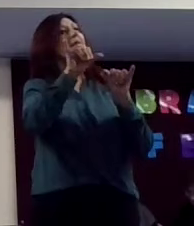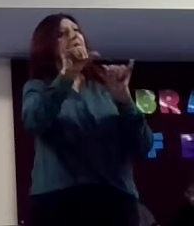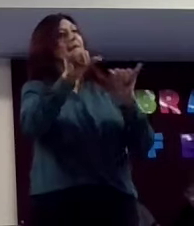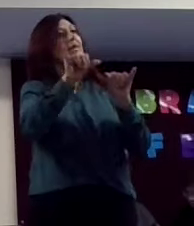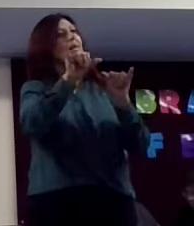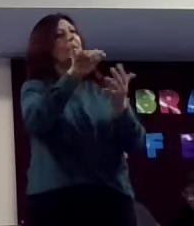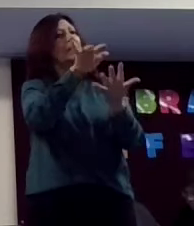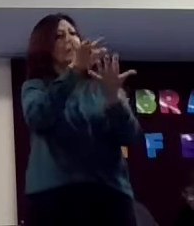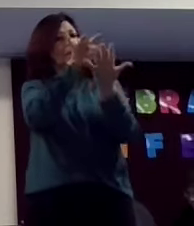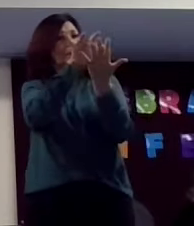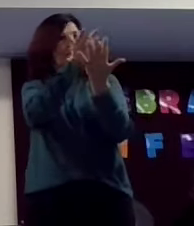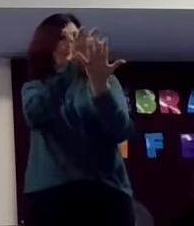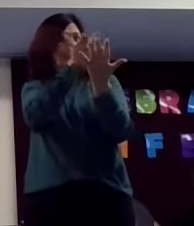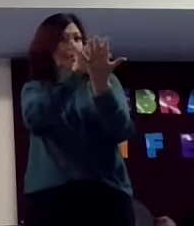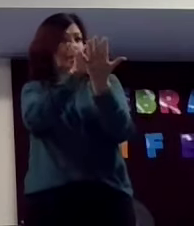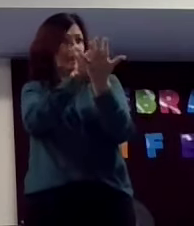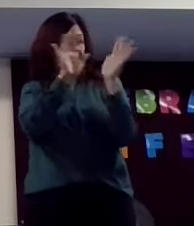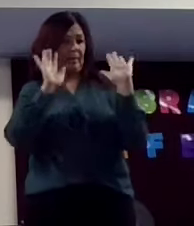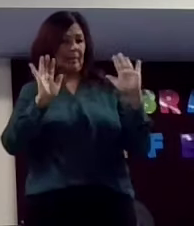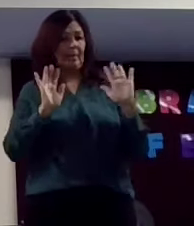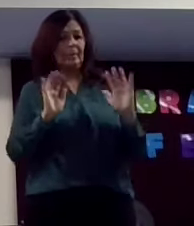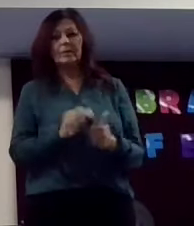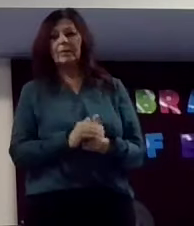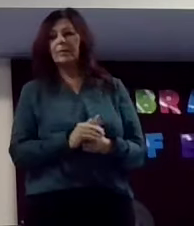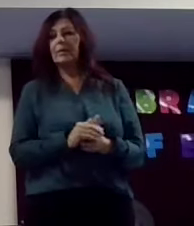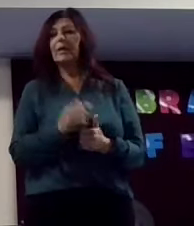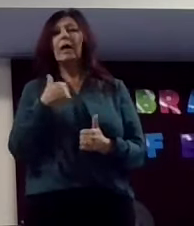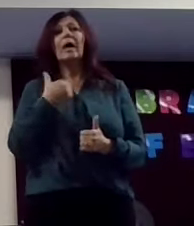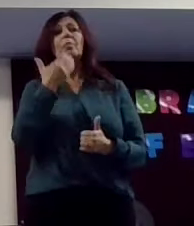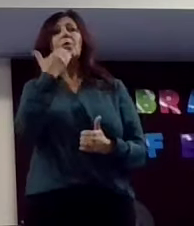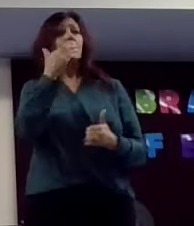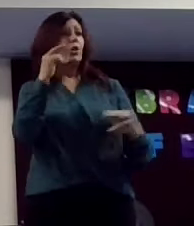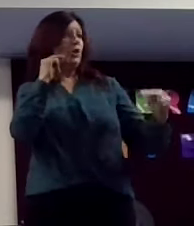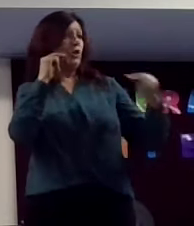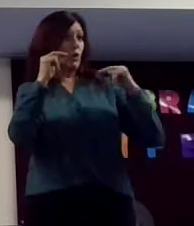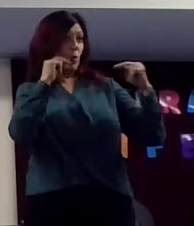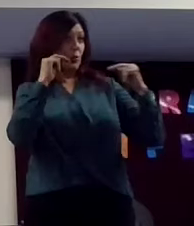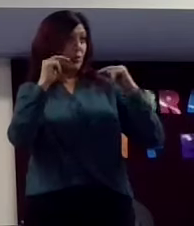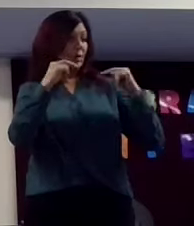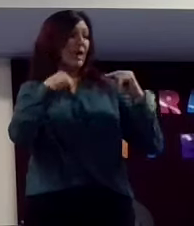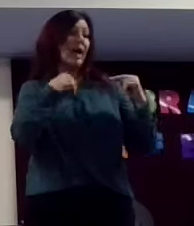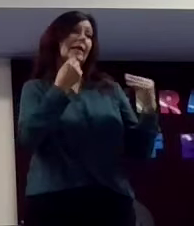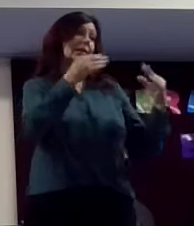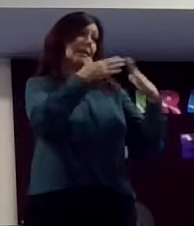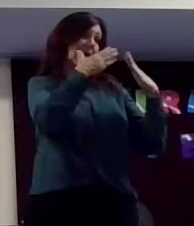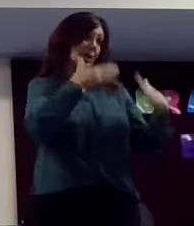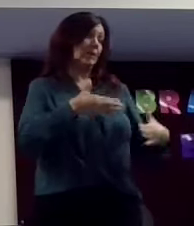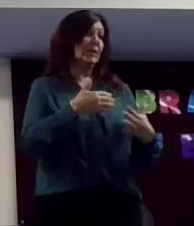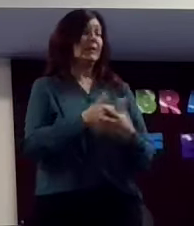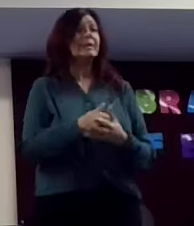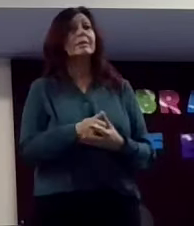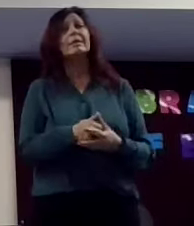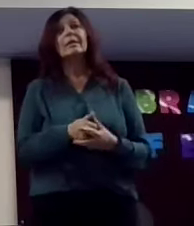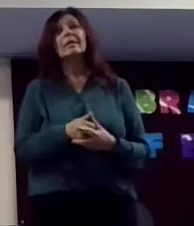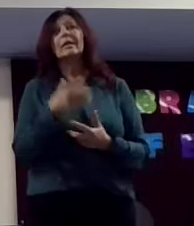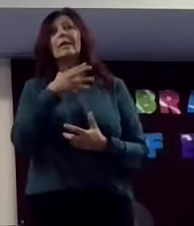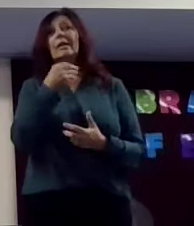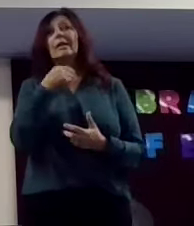ground, and think I'm a good negotiator as a realtor, and I think